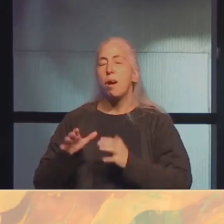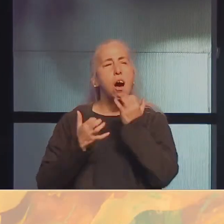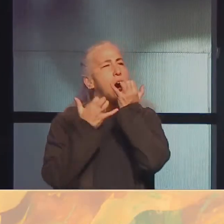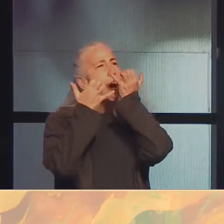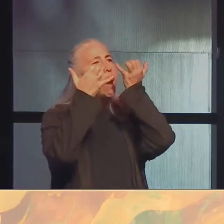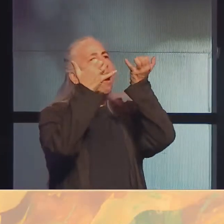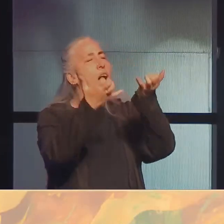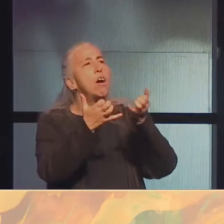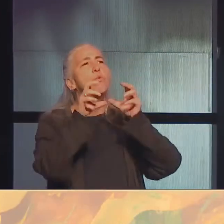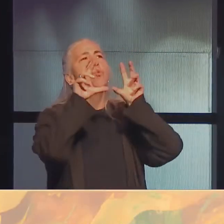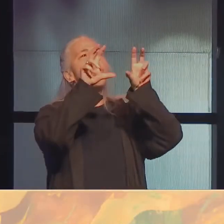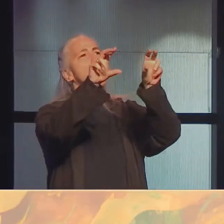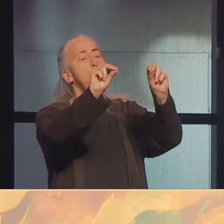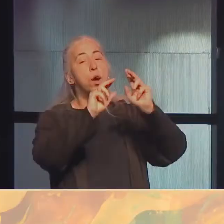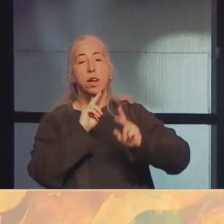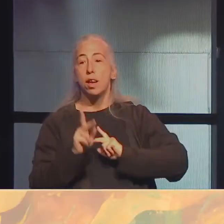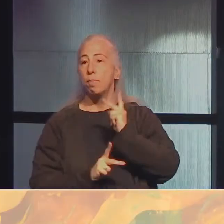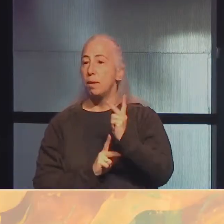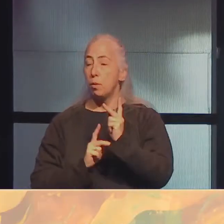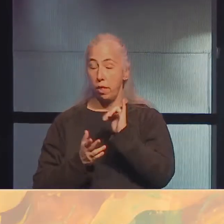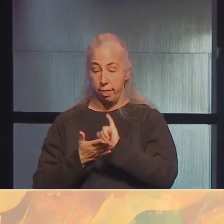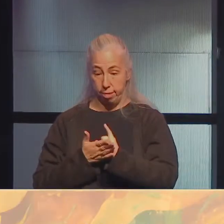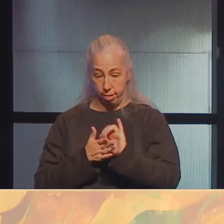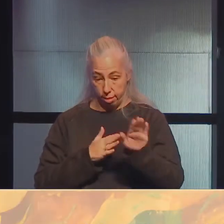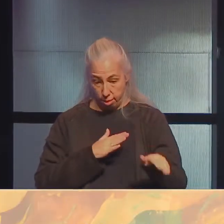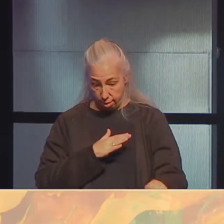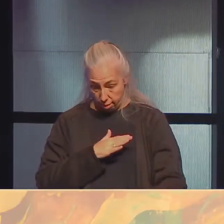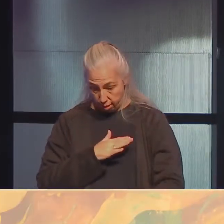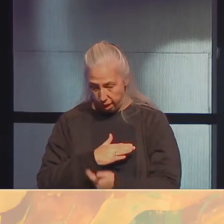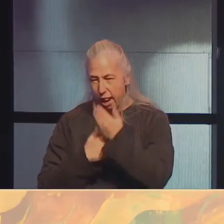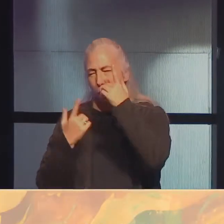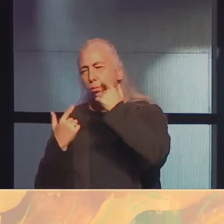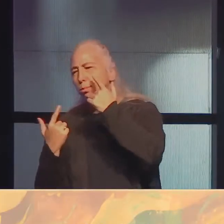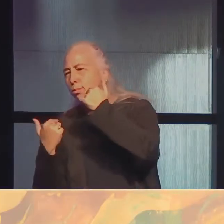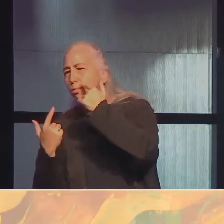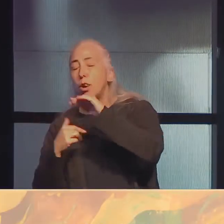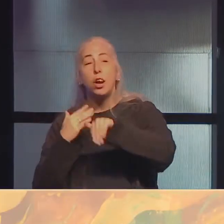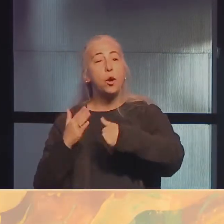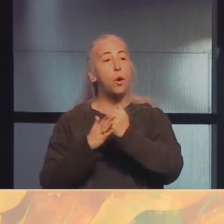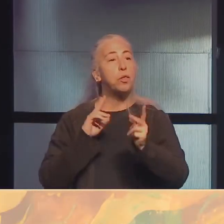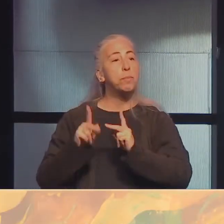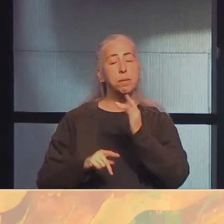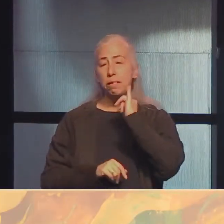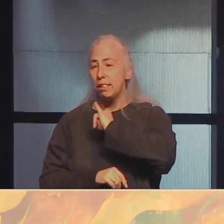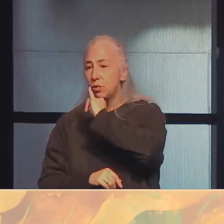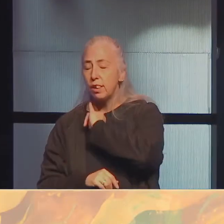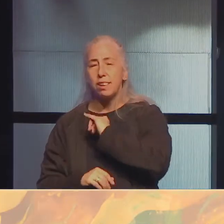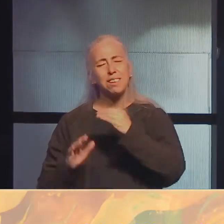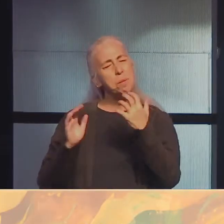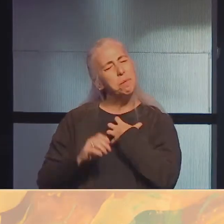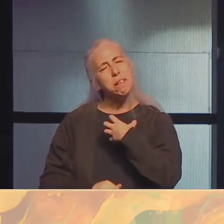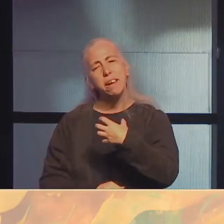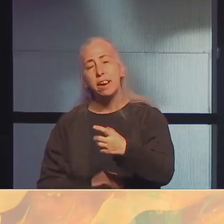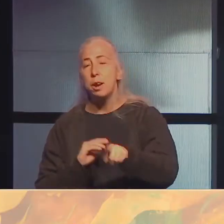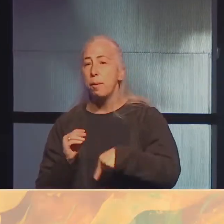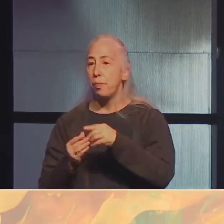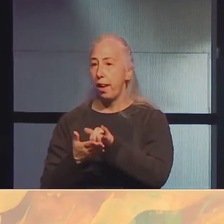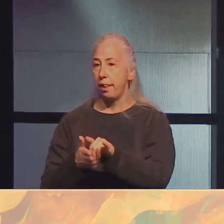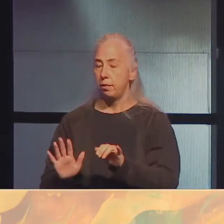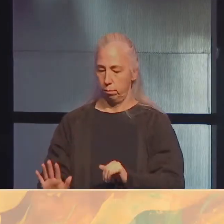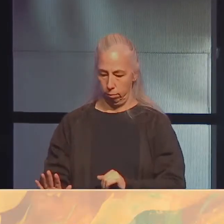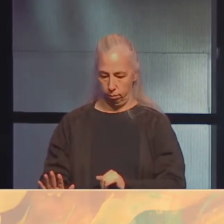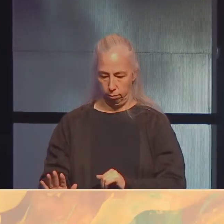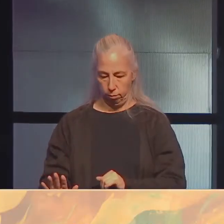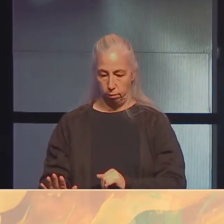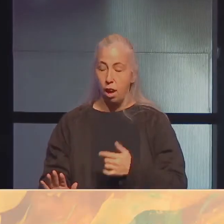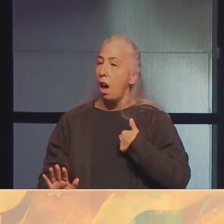and the people wept that night. And all the Israelites complained against Moses and Aaron. The whole congregation. First of all, I